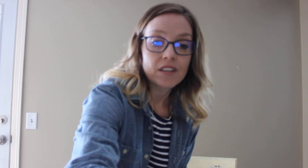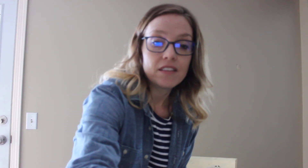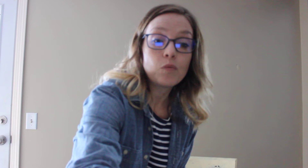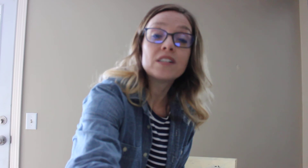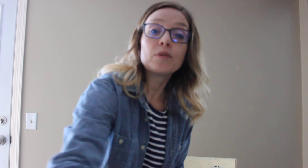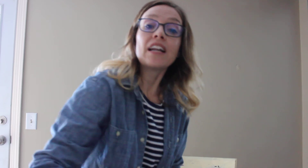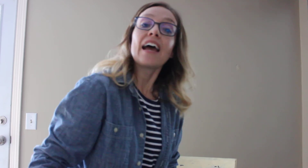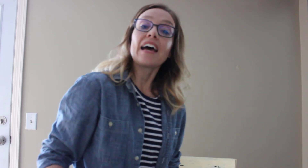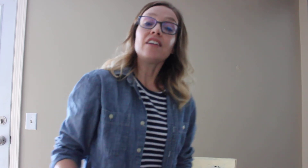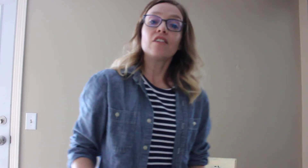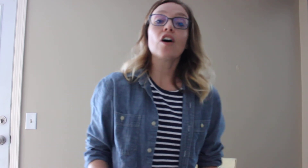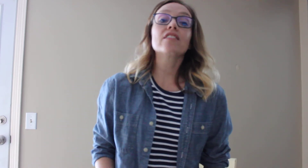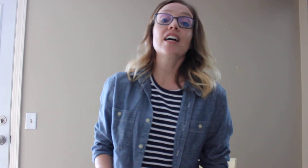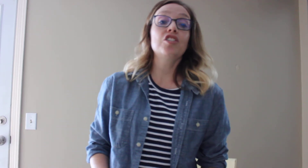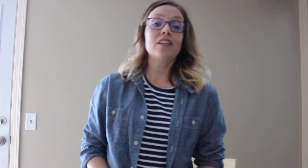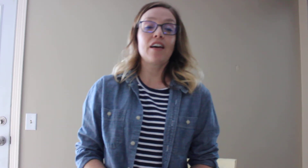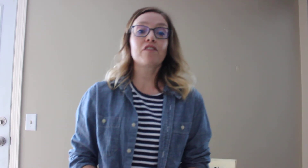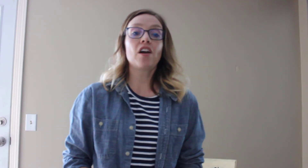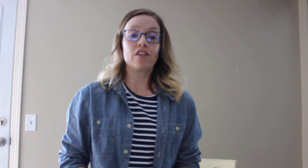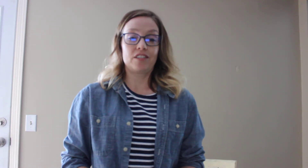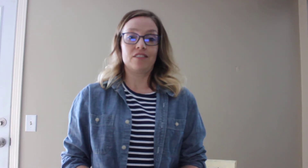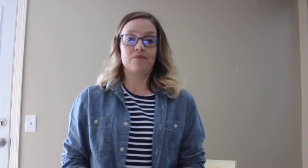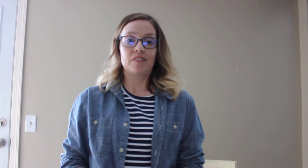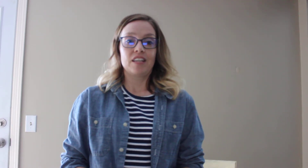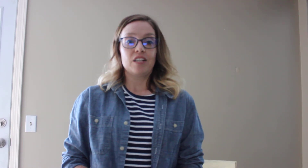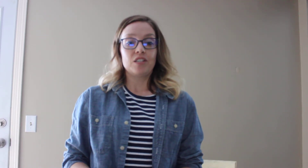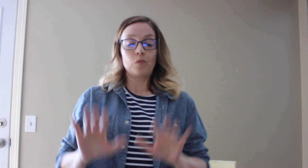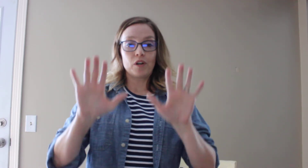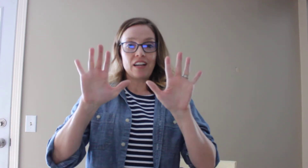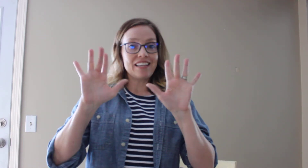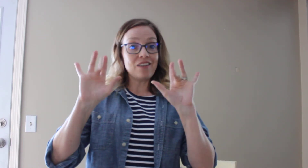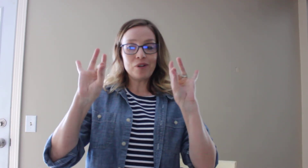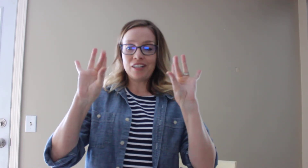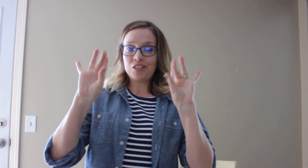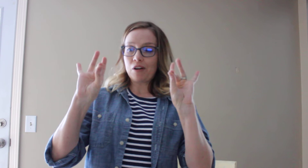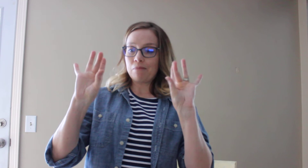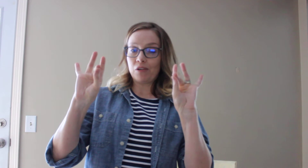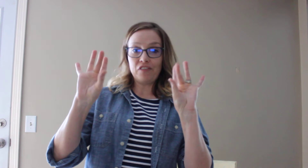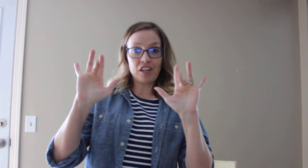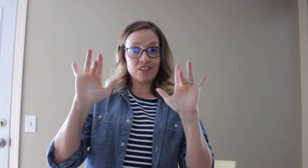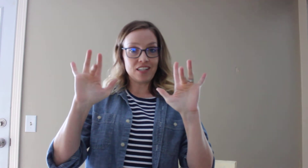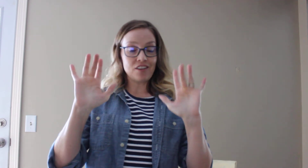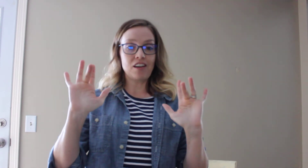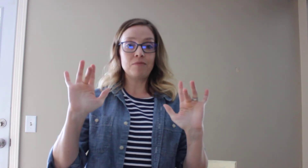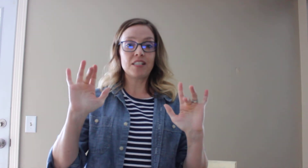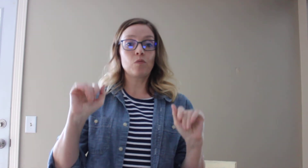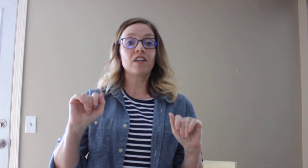The ones we're going to add are touching every heart. So we're going to do our middle fingers and our thumbs, and we're going to